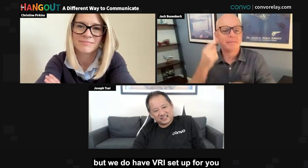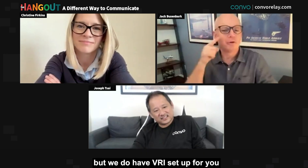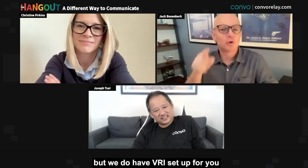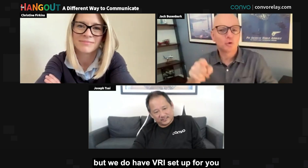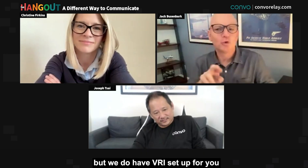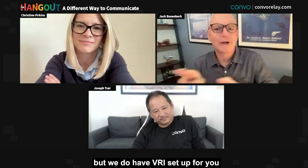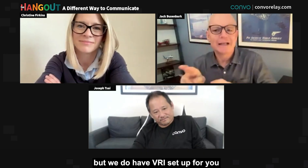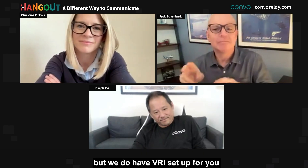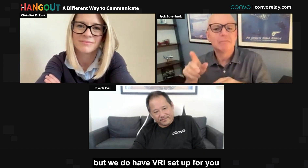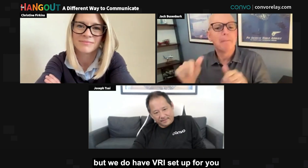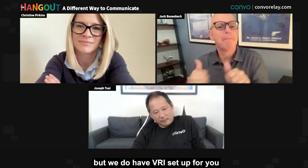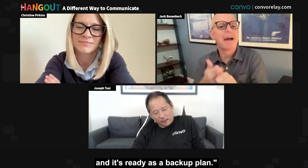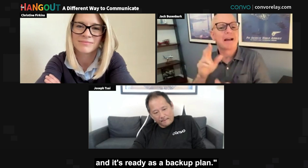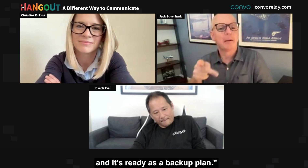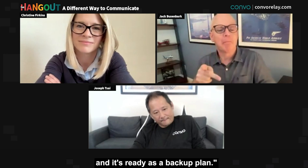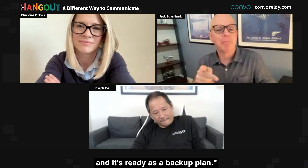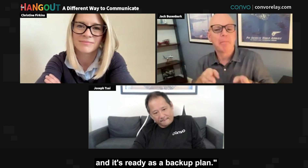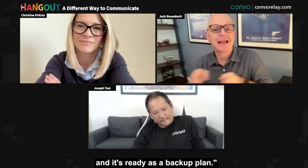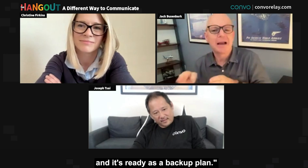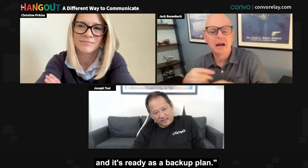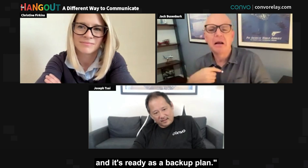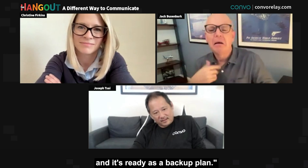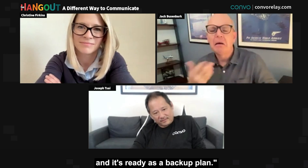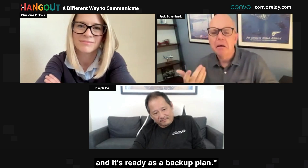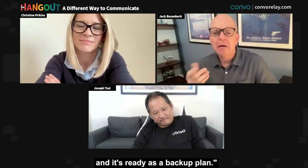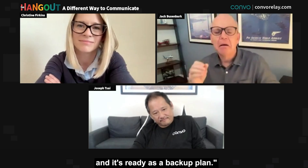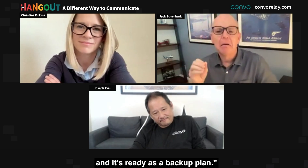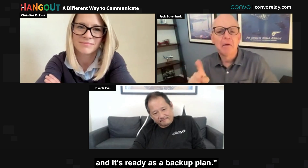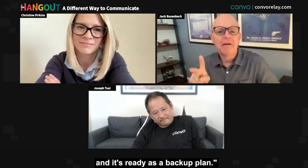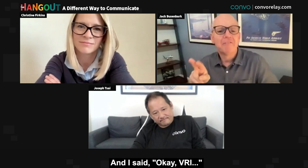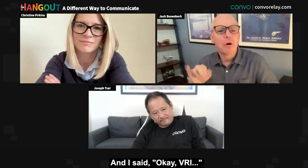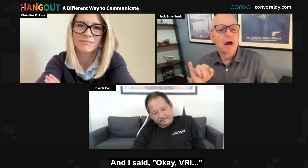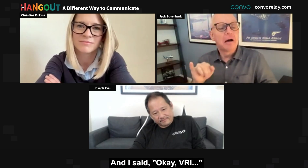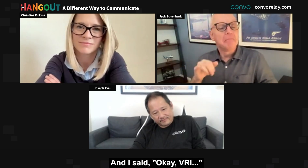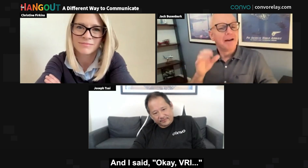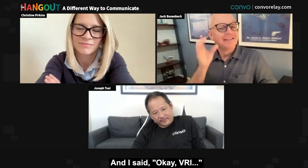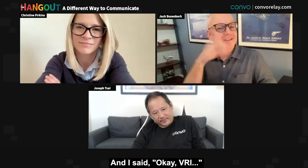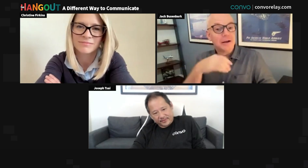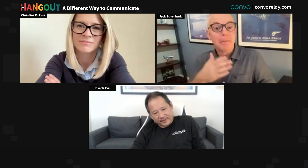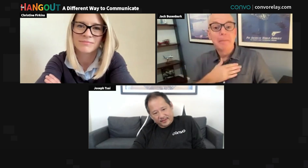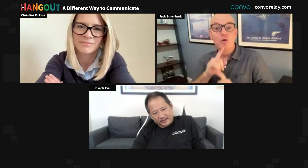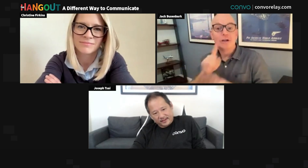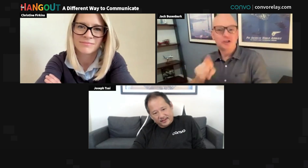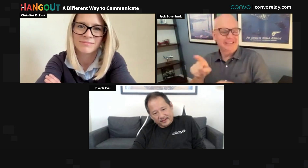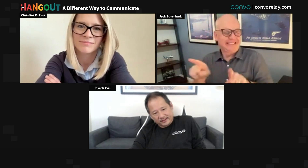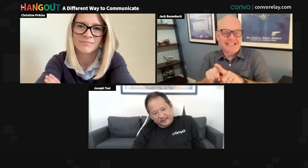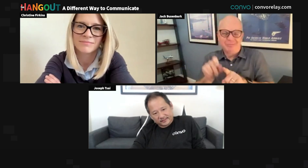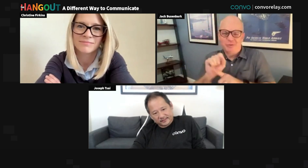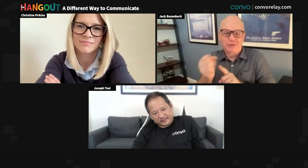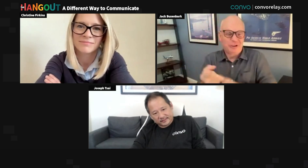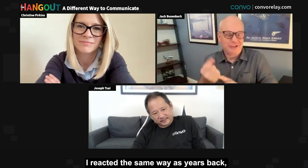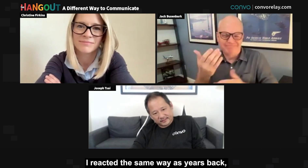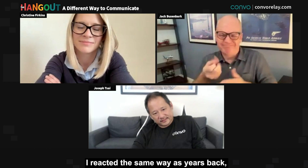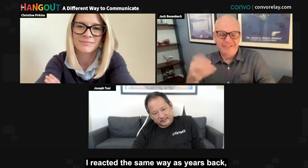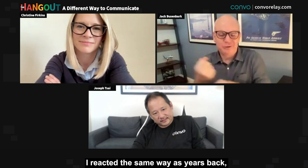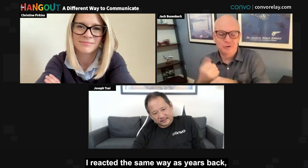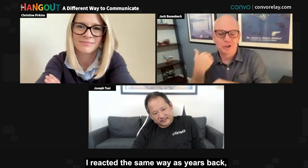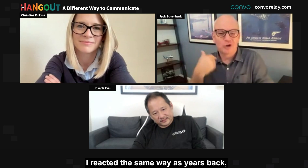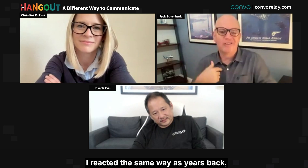have VRI set up for you, and it's ready as a backup plan. And I said, okay, well, VRI, it's kind of I reacted